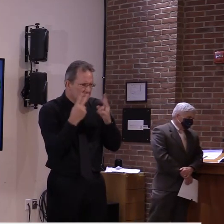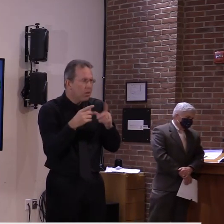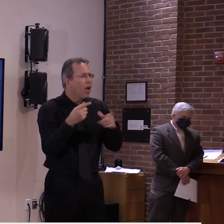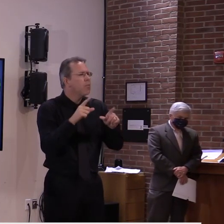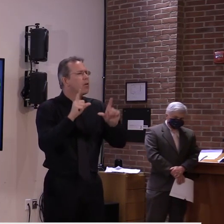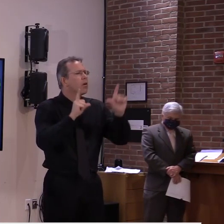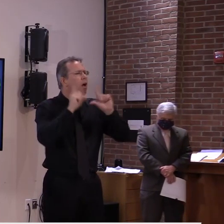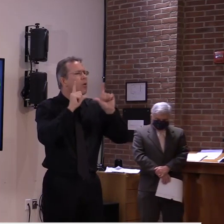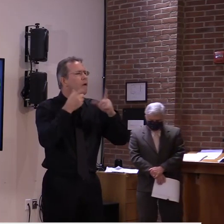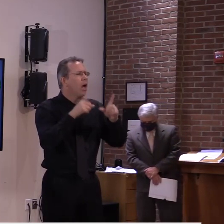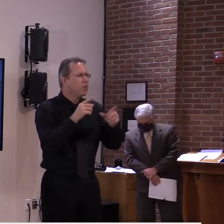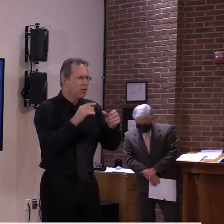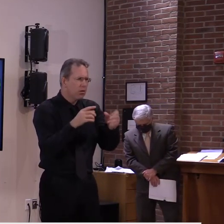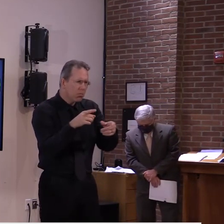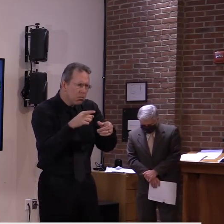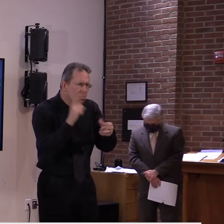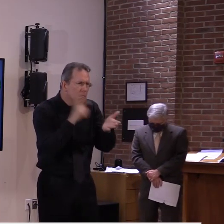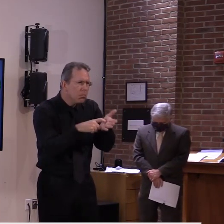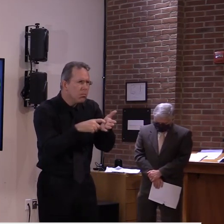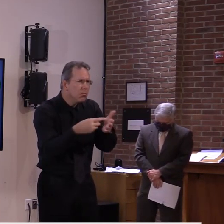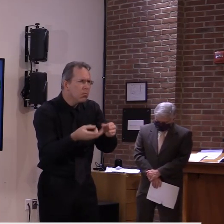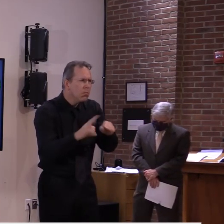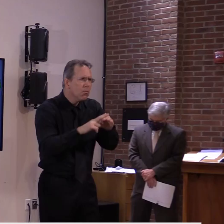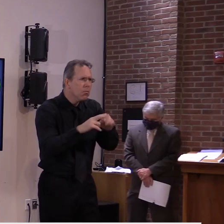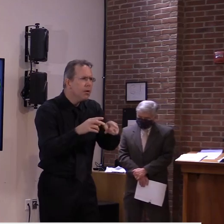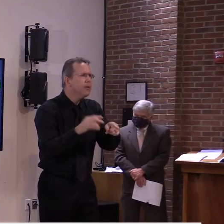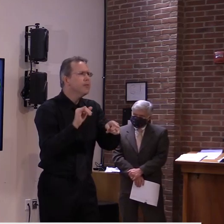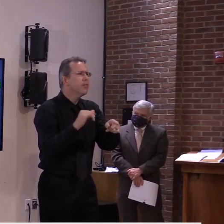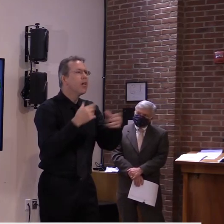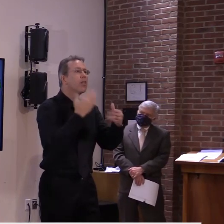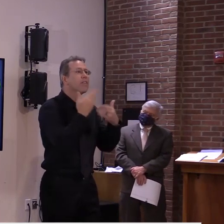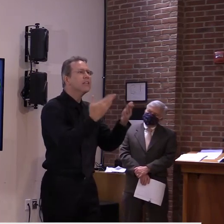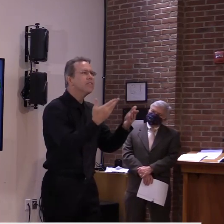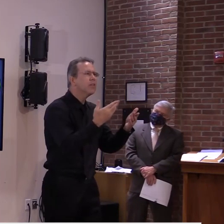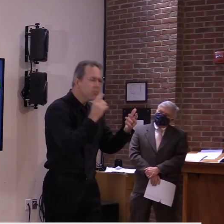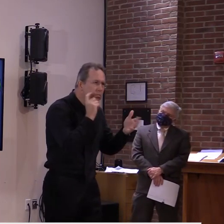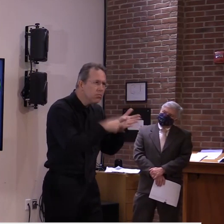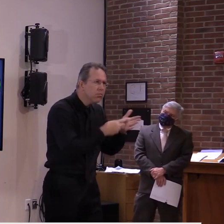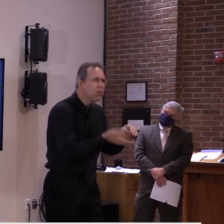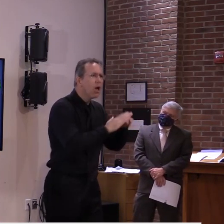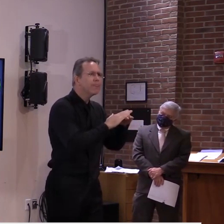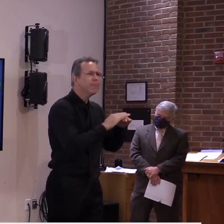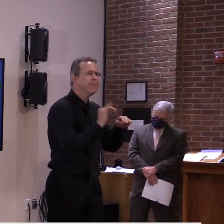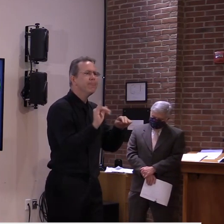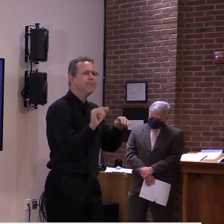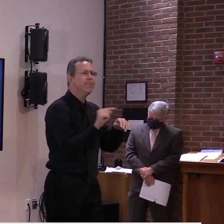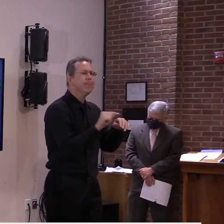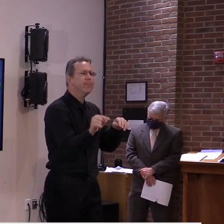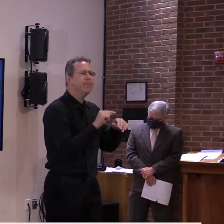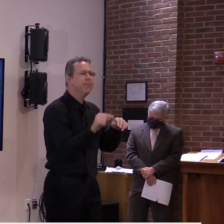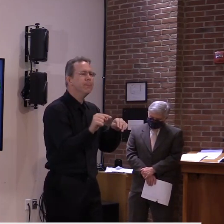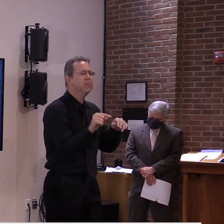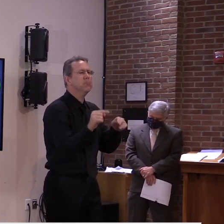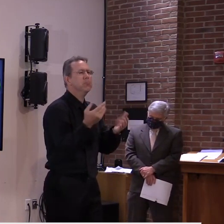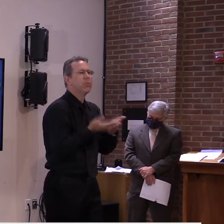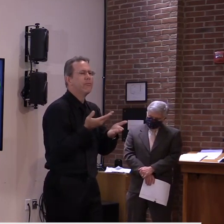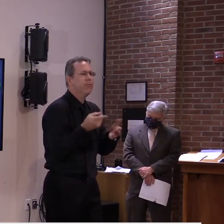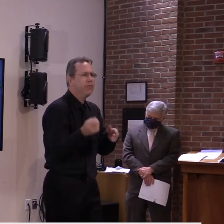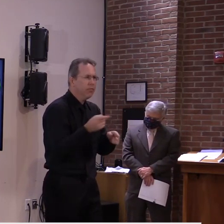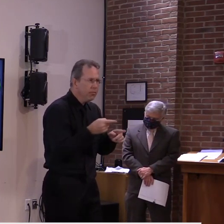that, and now after Thanksgiving, saw another uptick that was much more dramatic. Now, these